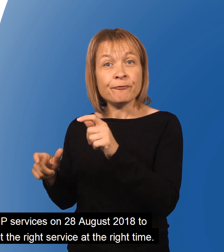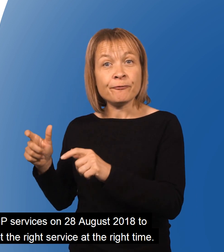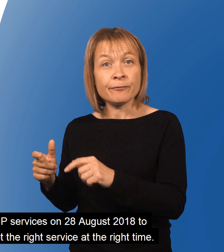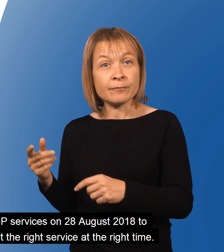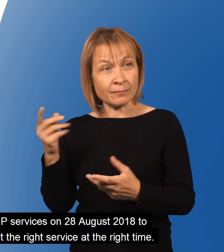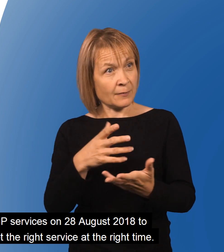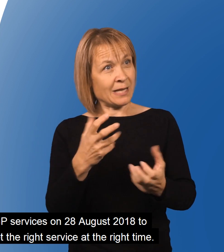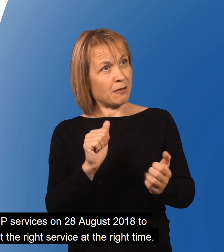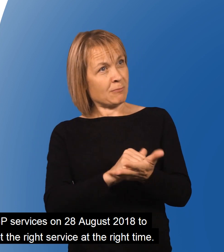right time.